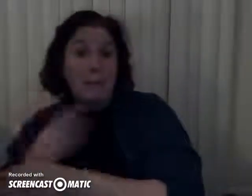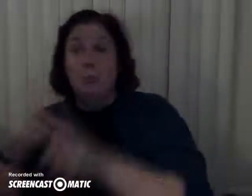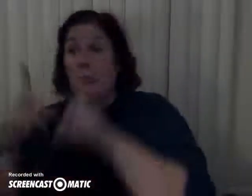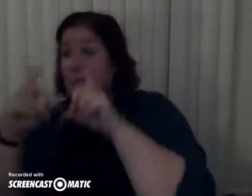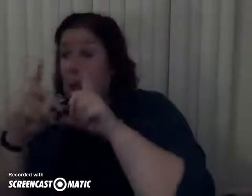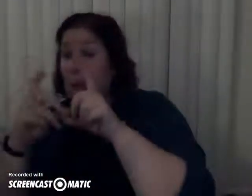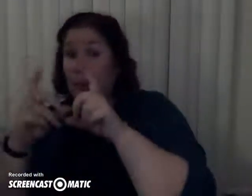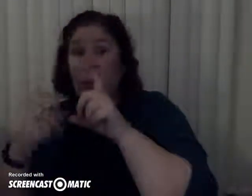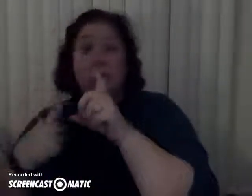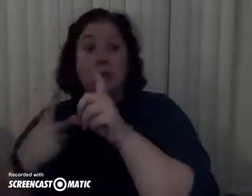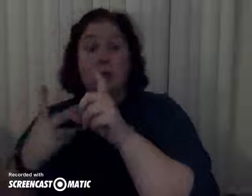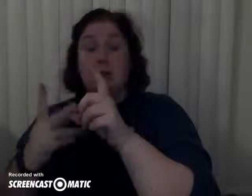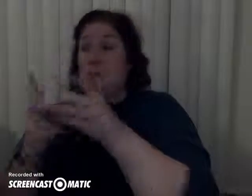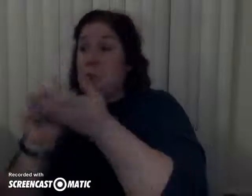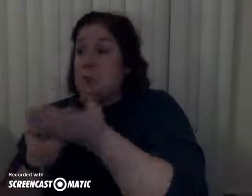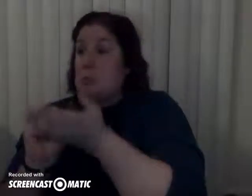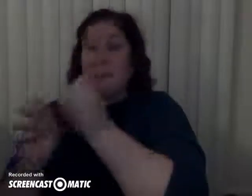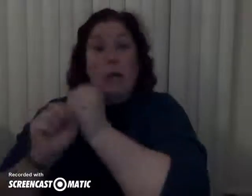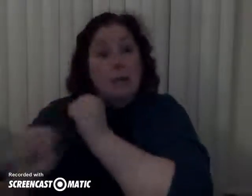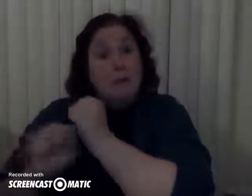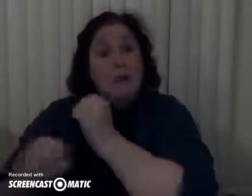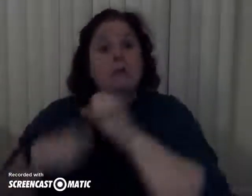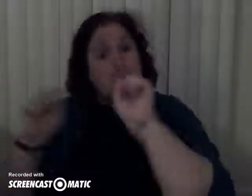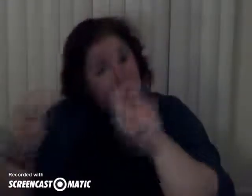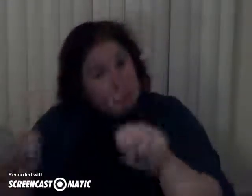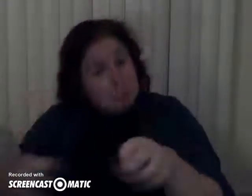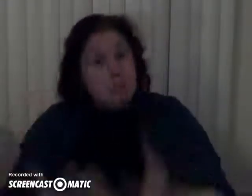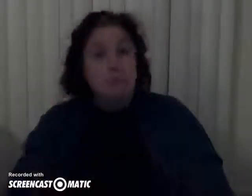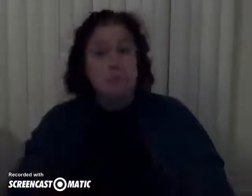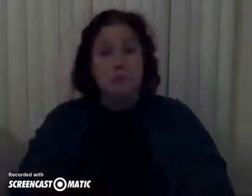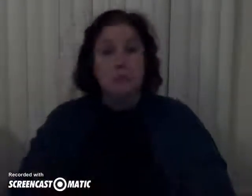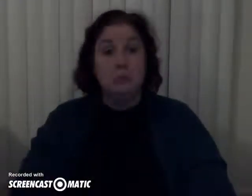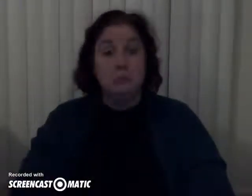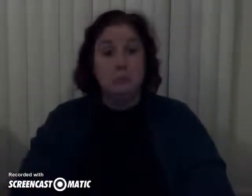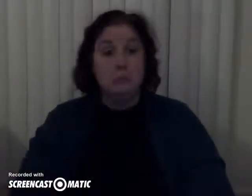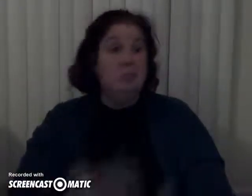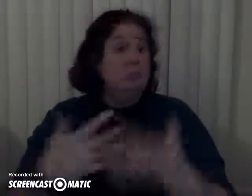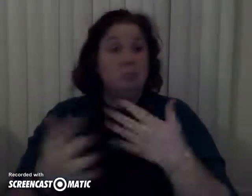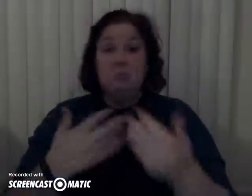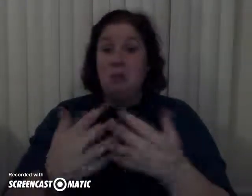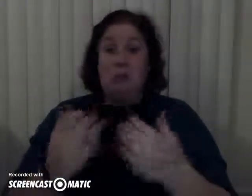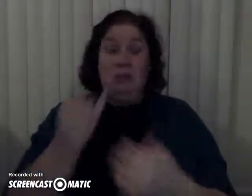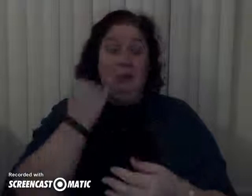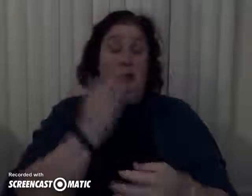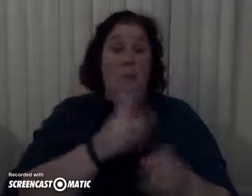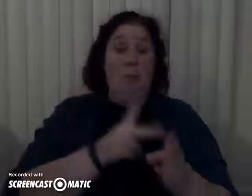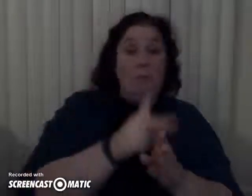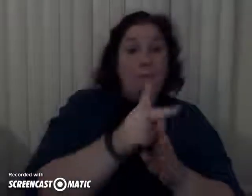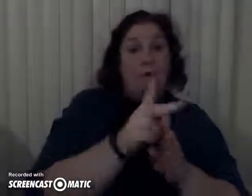use those and kind of publicizing what you're doing. So I think it's a real, whether you work specifically as a professional photographer or you take